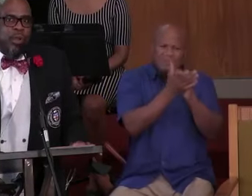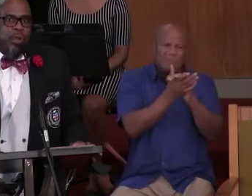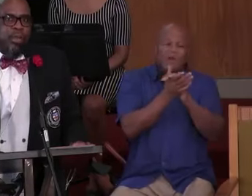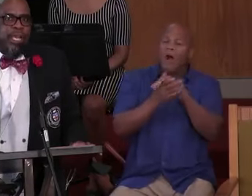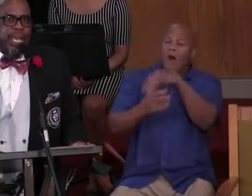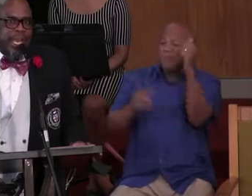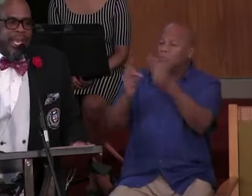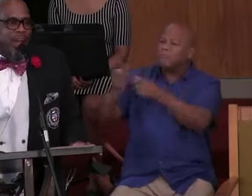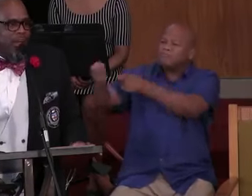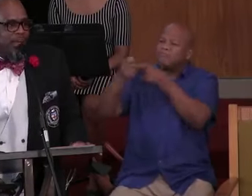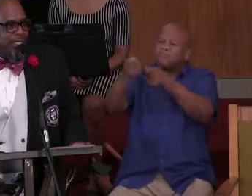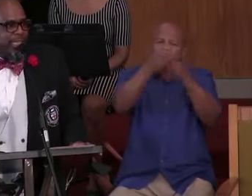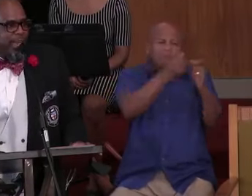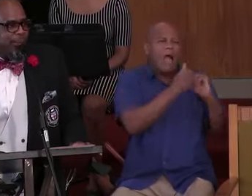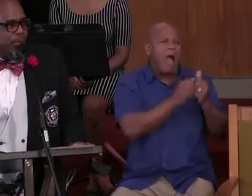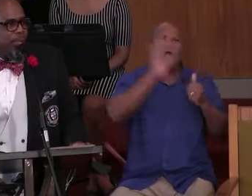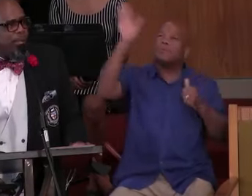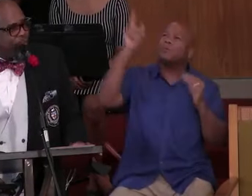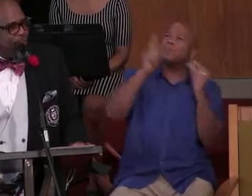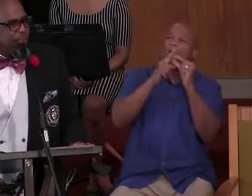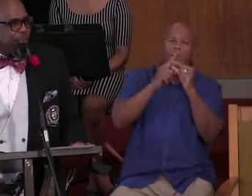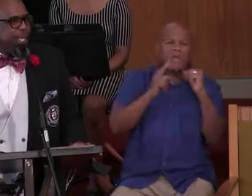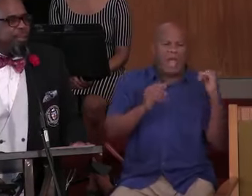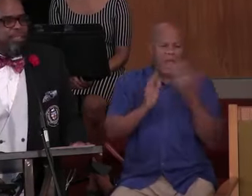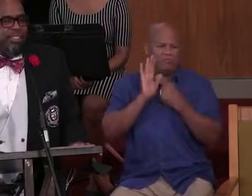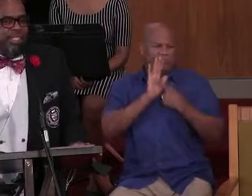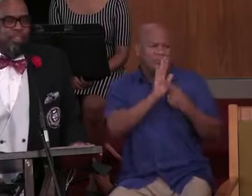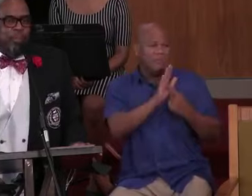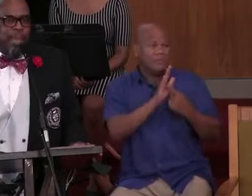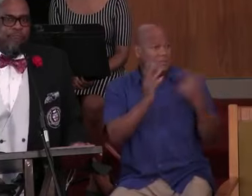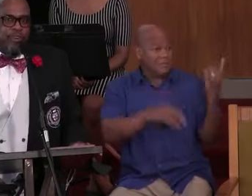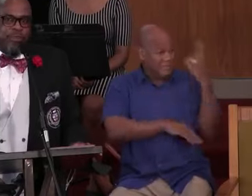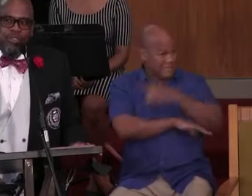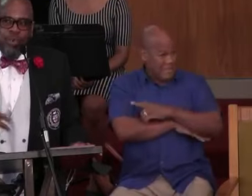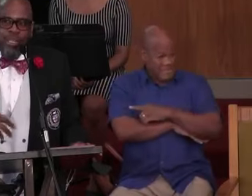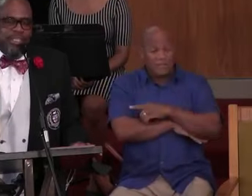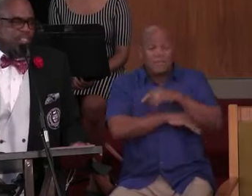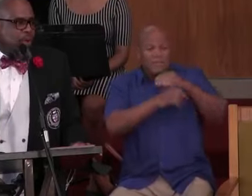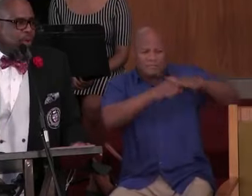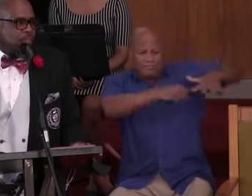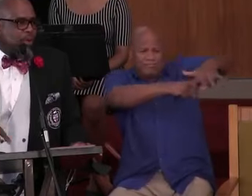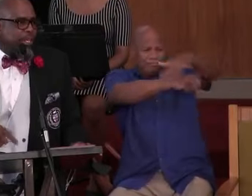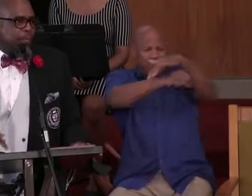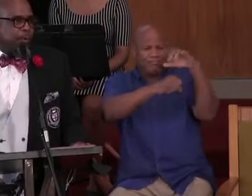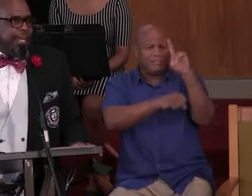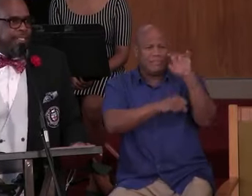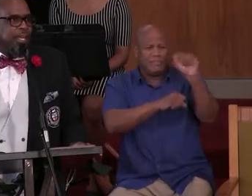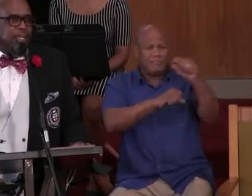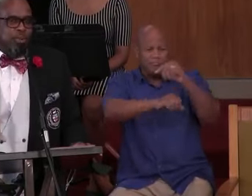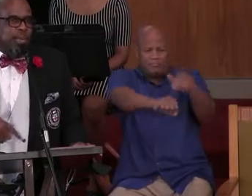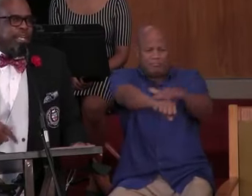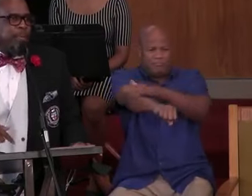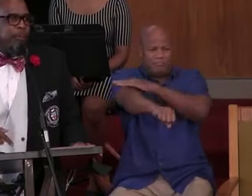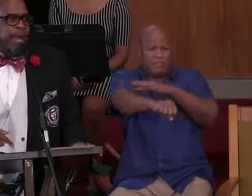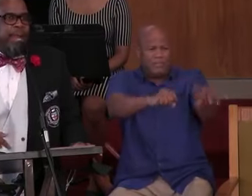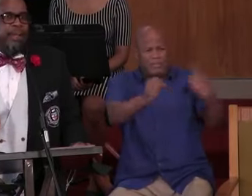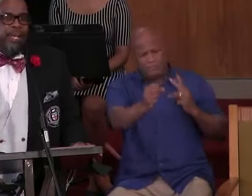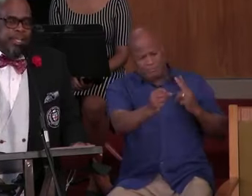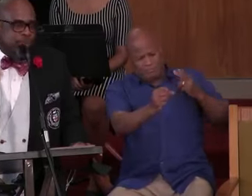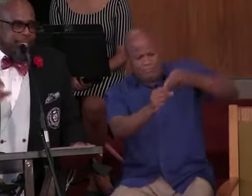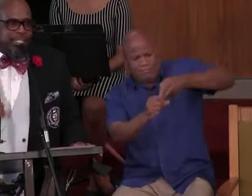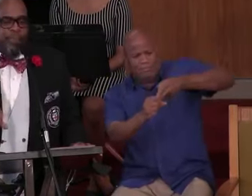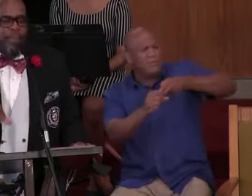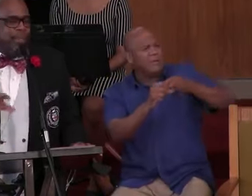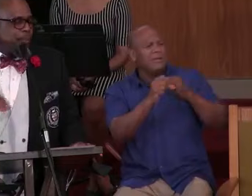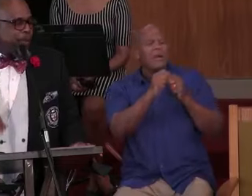His Word and our example. Feel free on this digital platform to join in the song, join in the praise, join in the prayer.